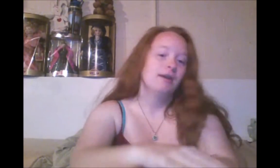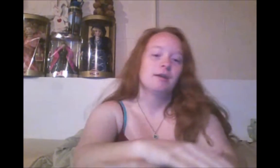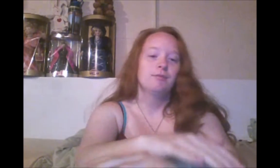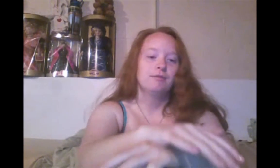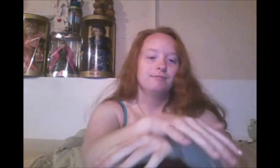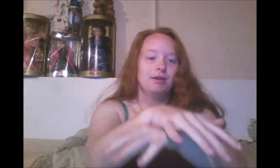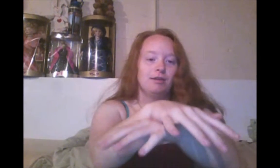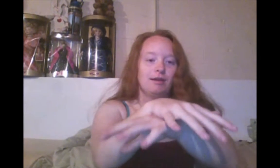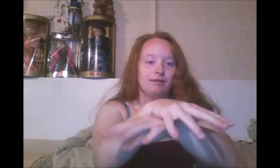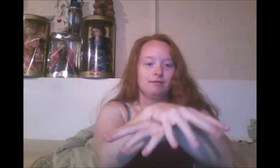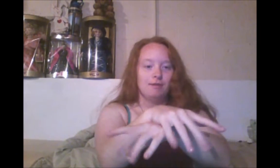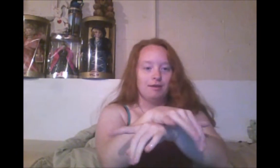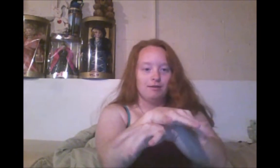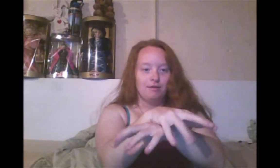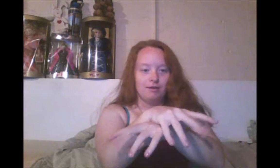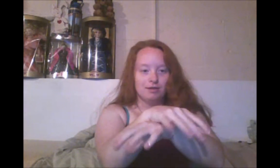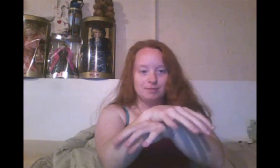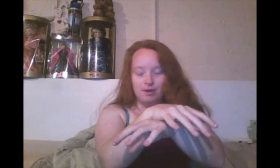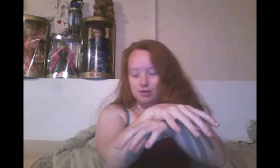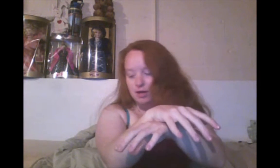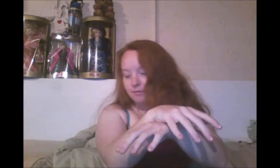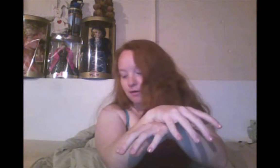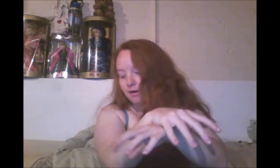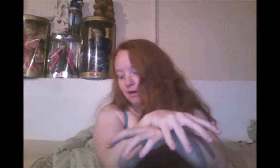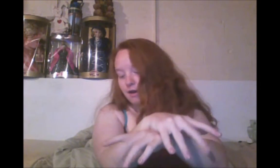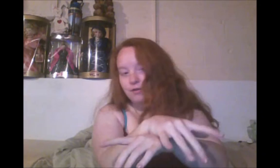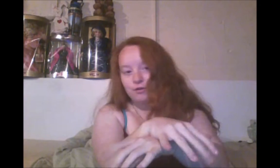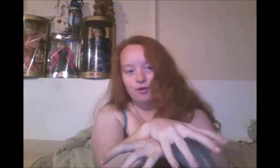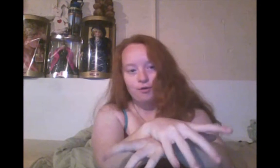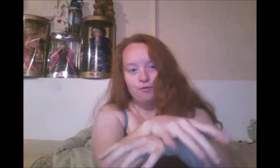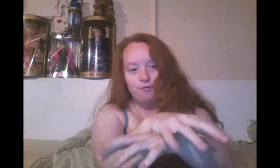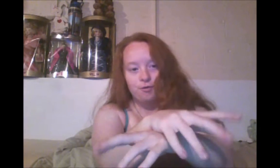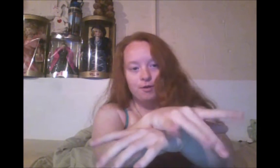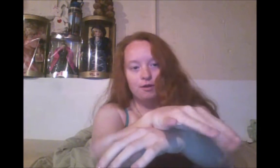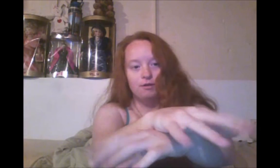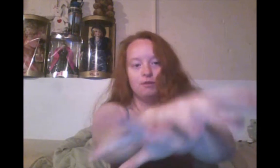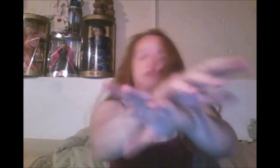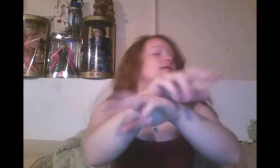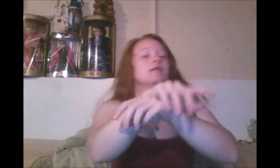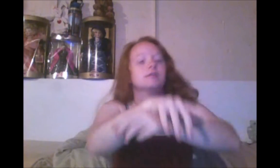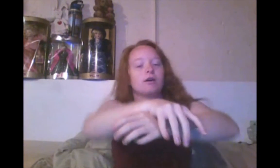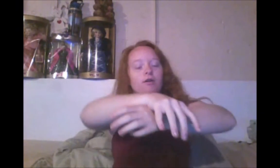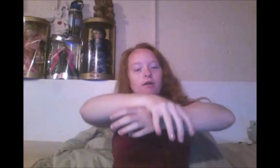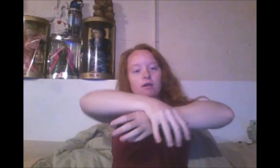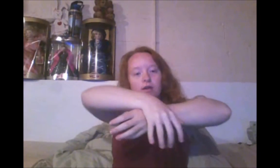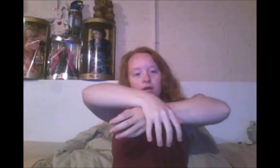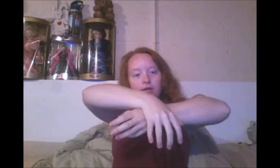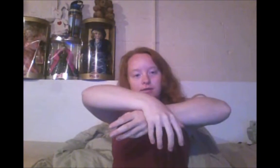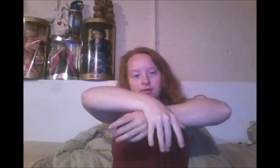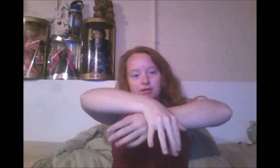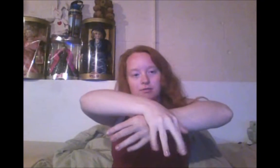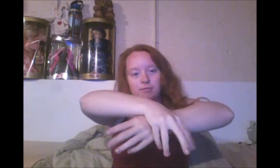going to make your spider shape, and you're just going to go forward. So,